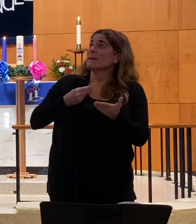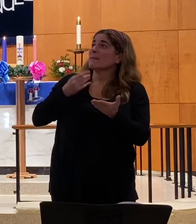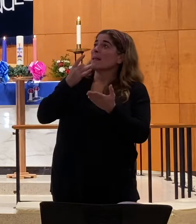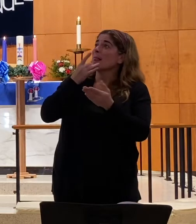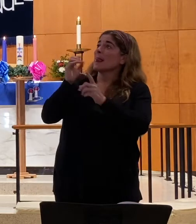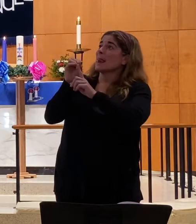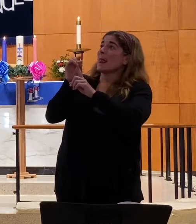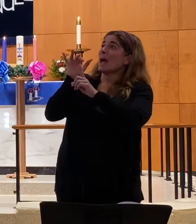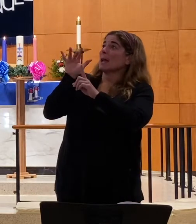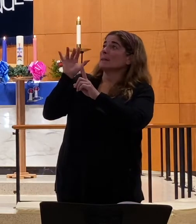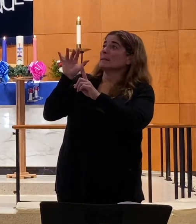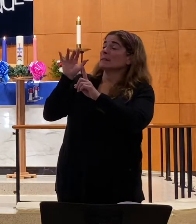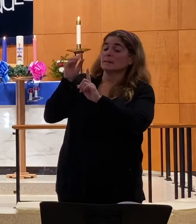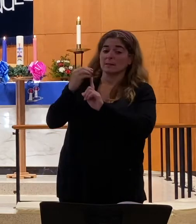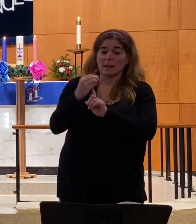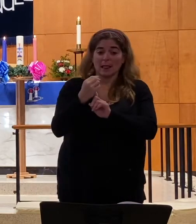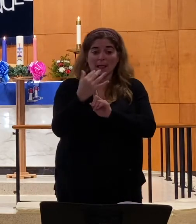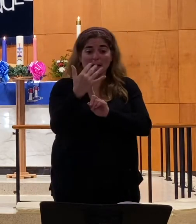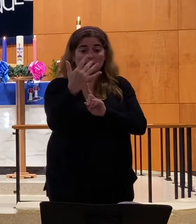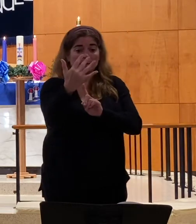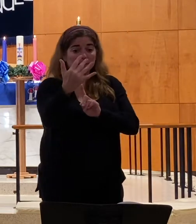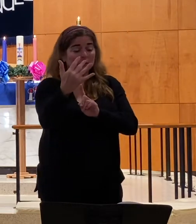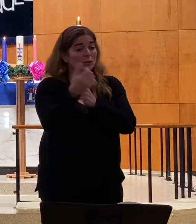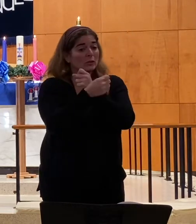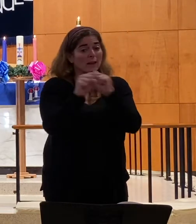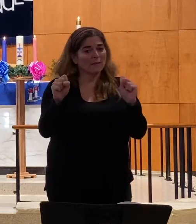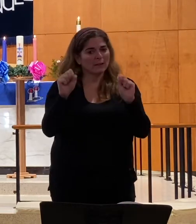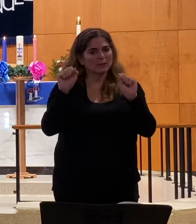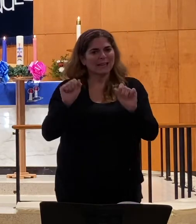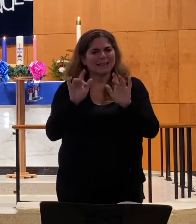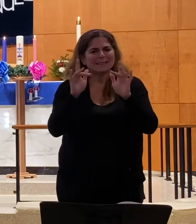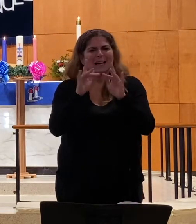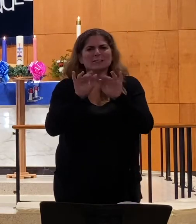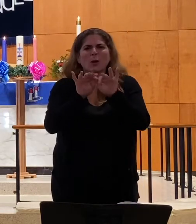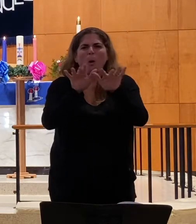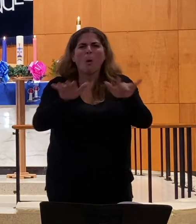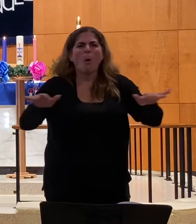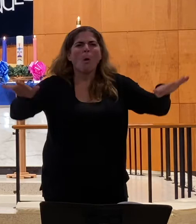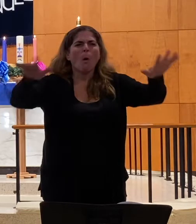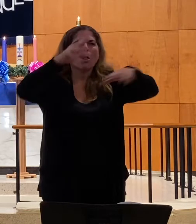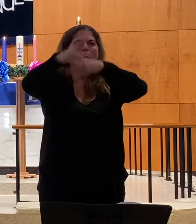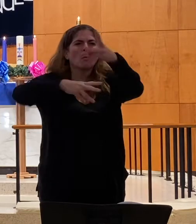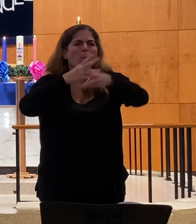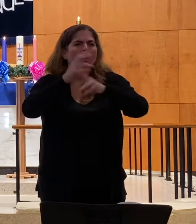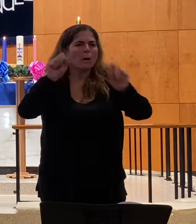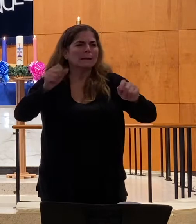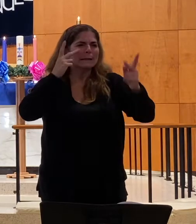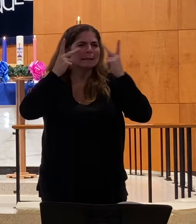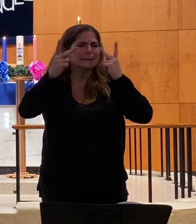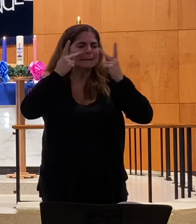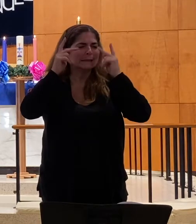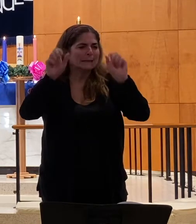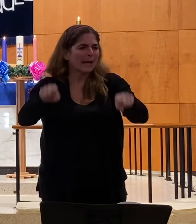that my salvation may reach the ends of the earth.